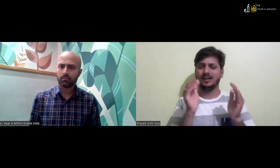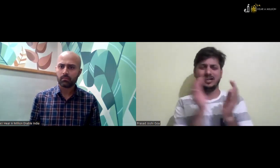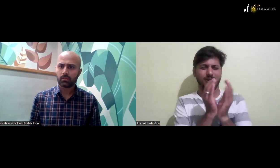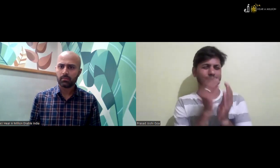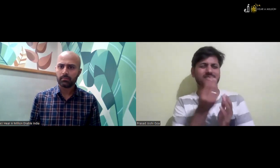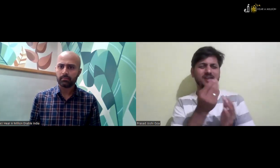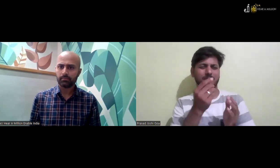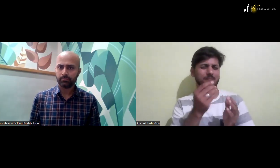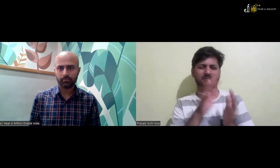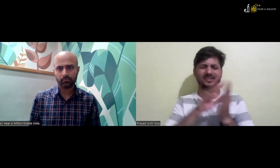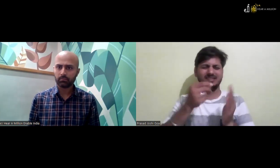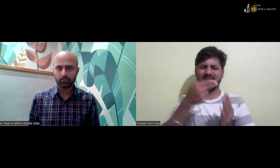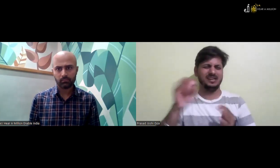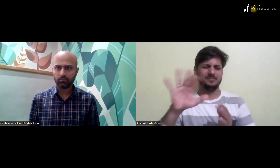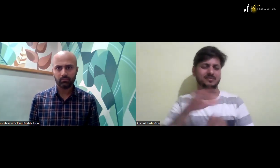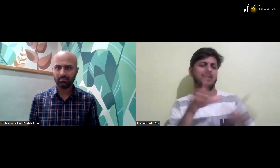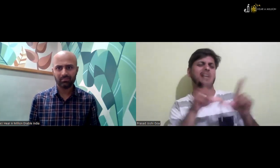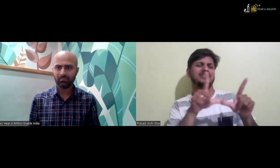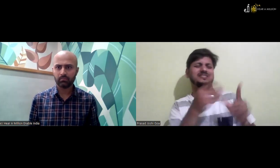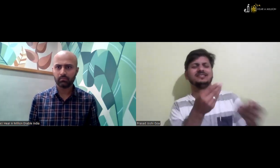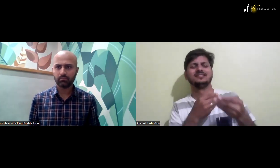people, they can get it. The insurance,